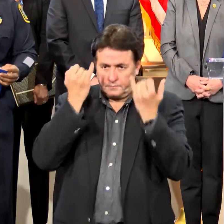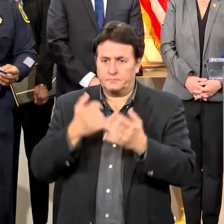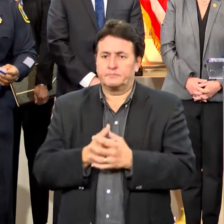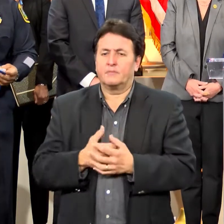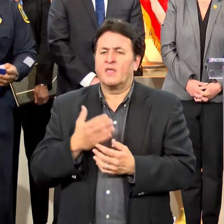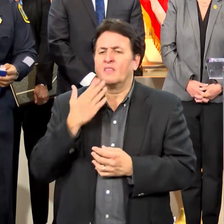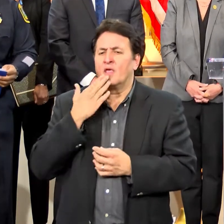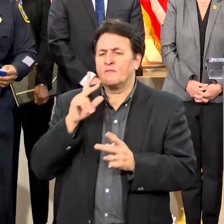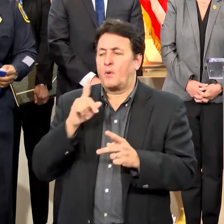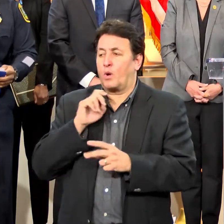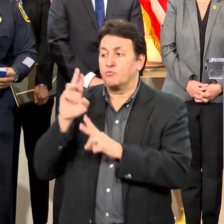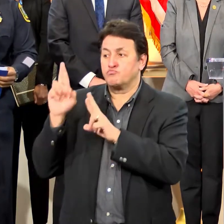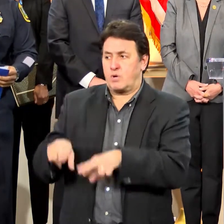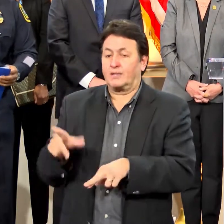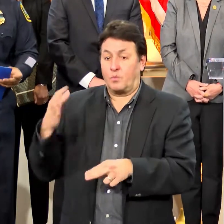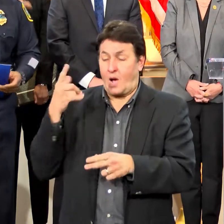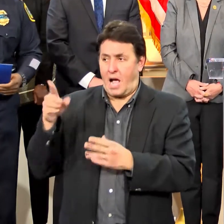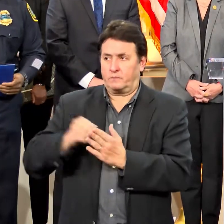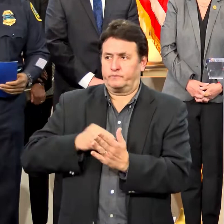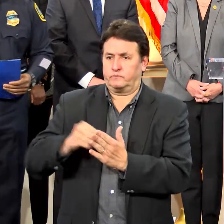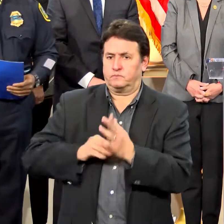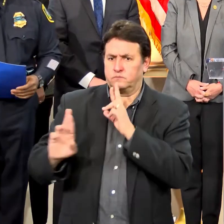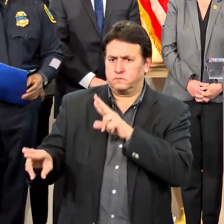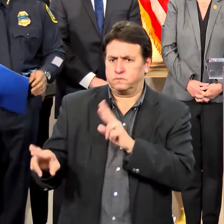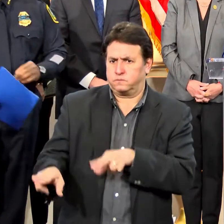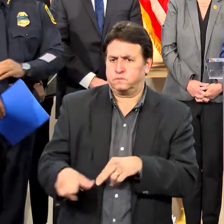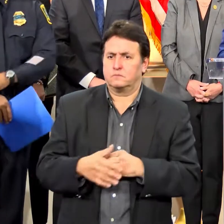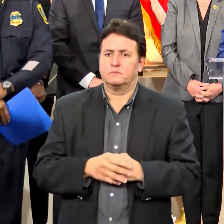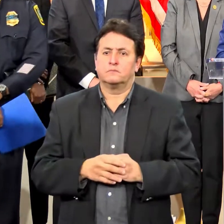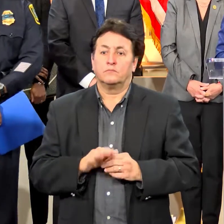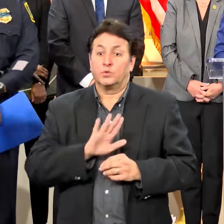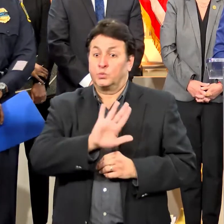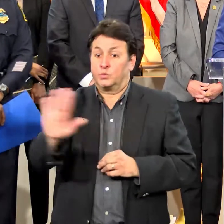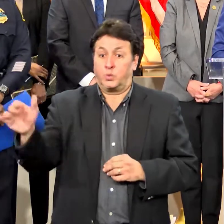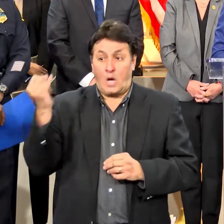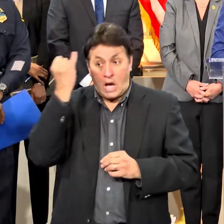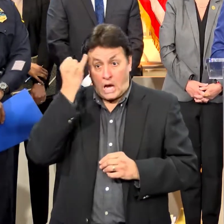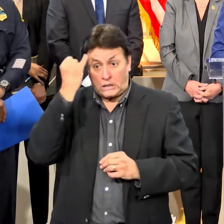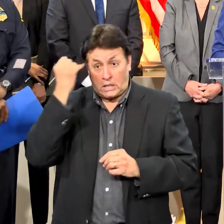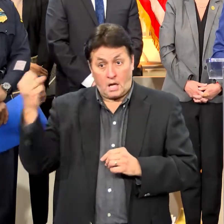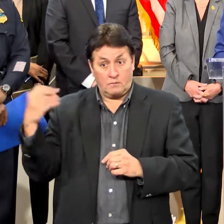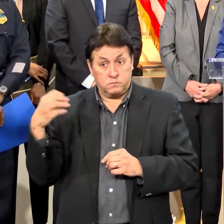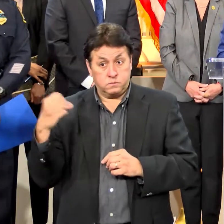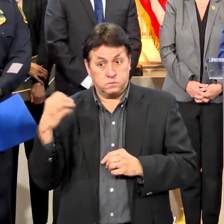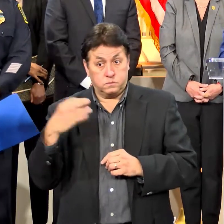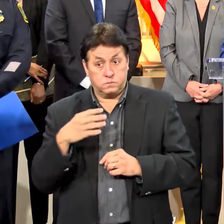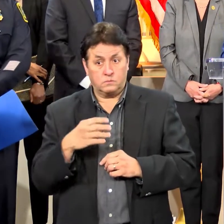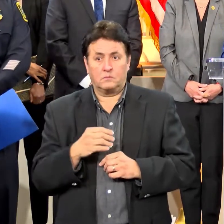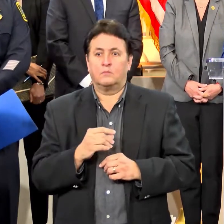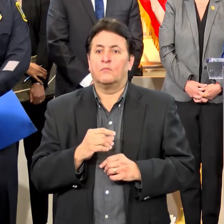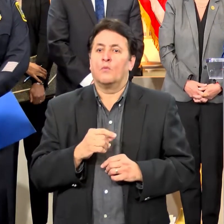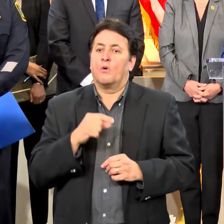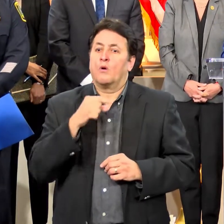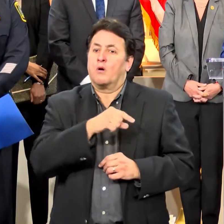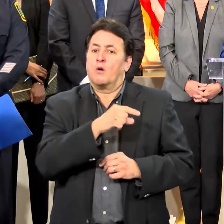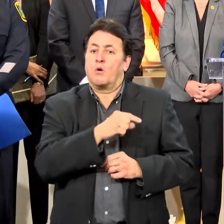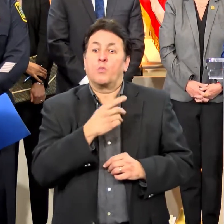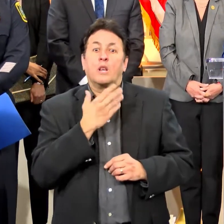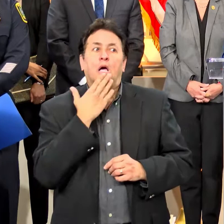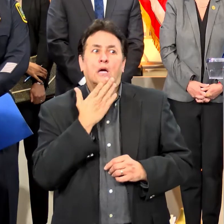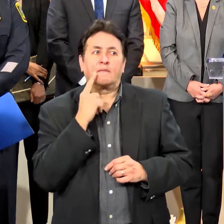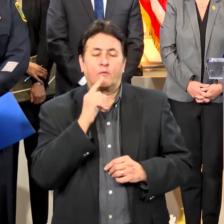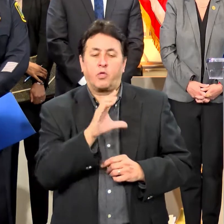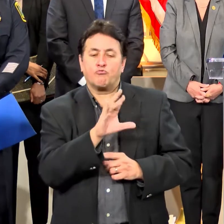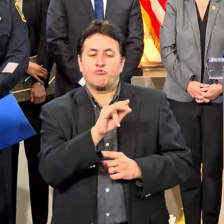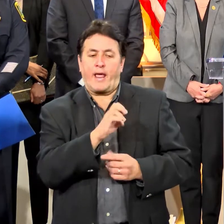Council members sent in their ideas. I want to thank Crime Stoppers Urania for, and you'll be hearing